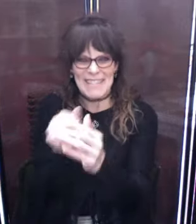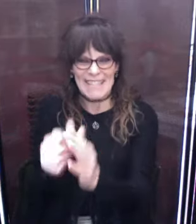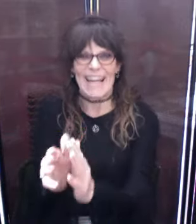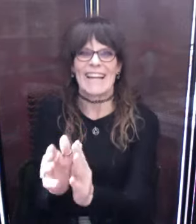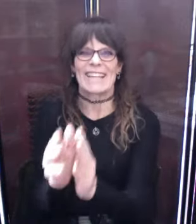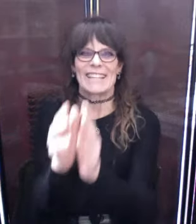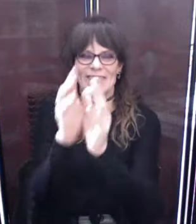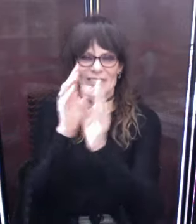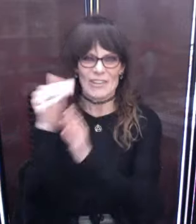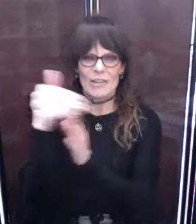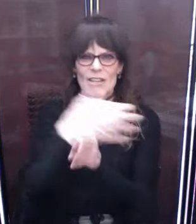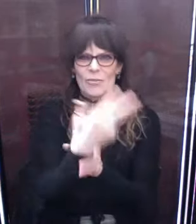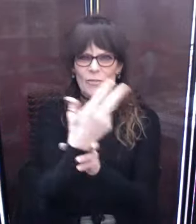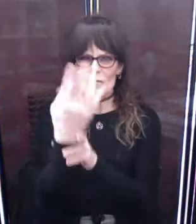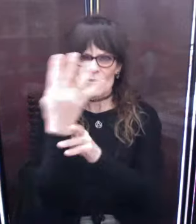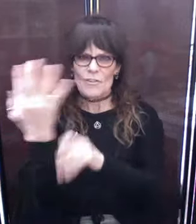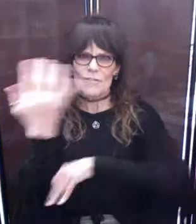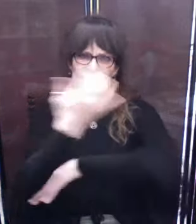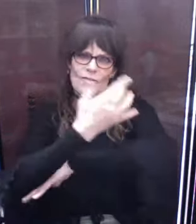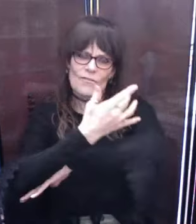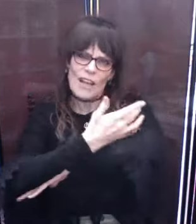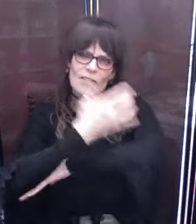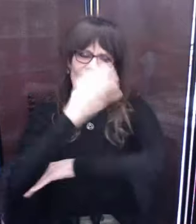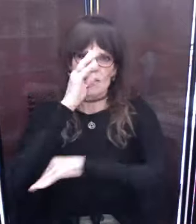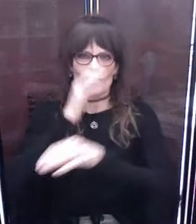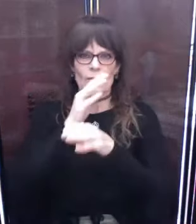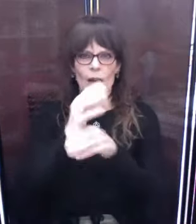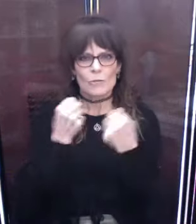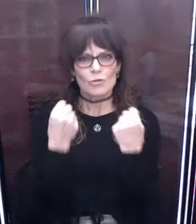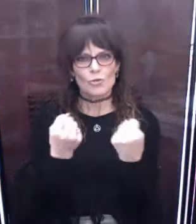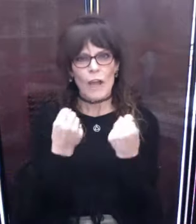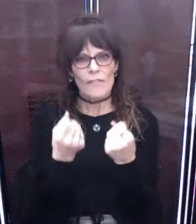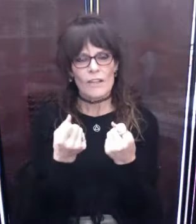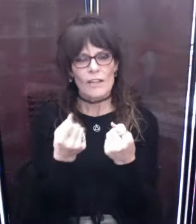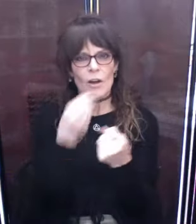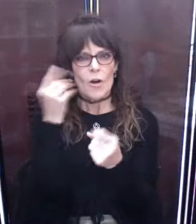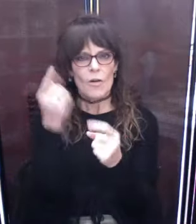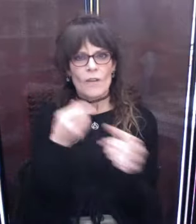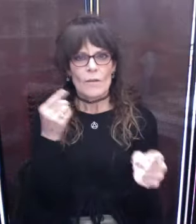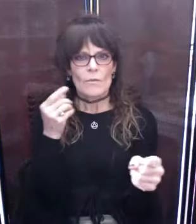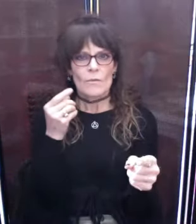4 or 5 days sober that I was driving home from work one day. And I was like, oh crap, I forgot